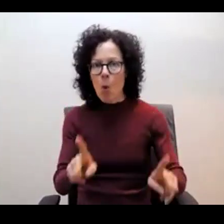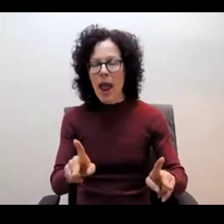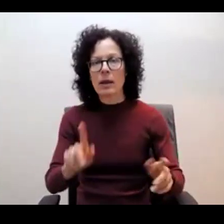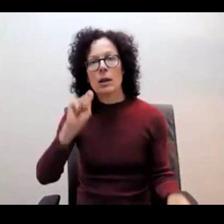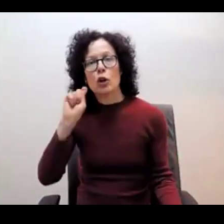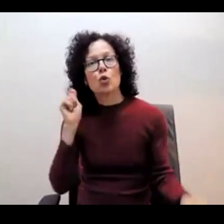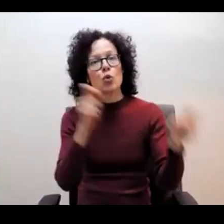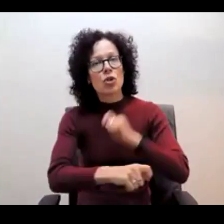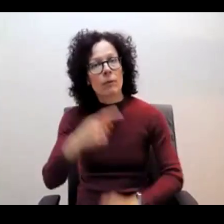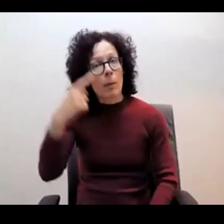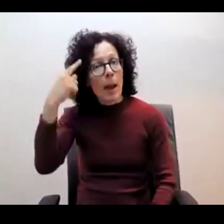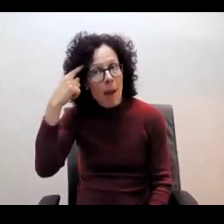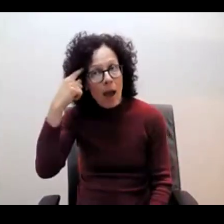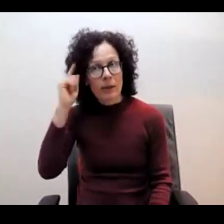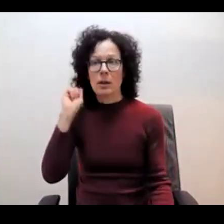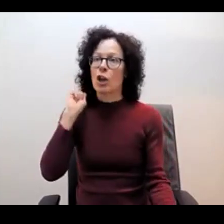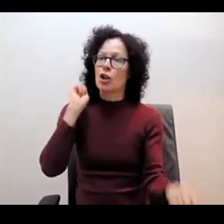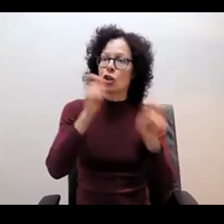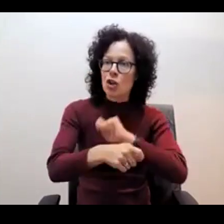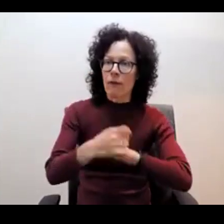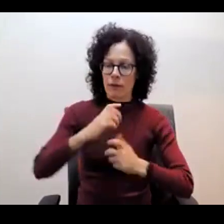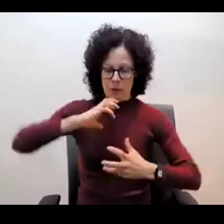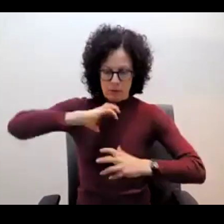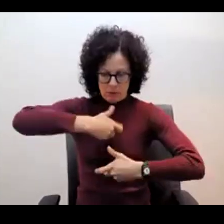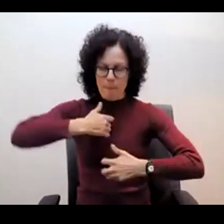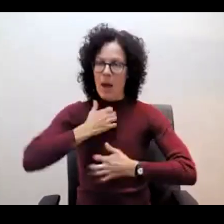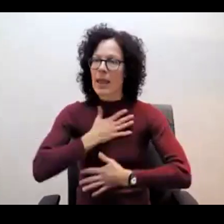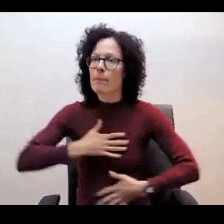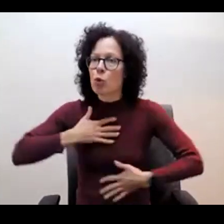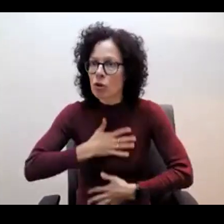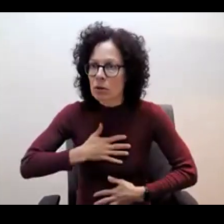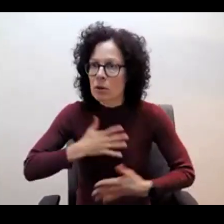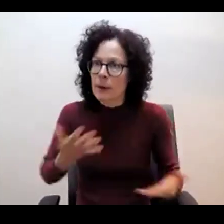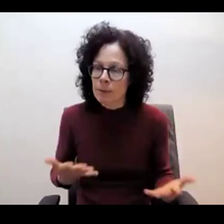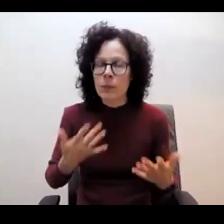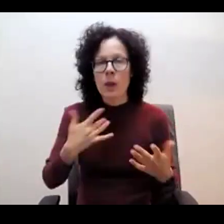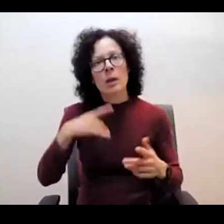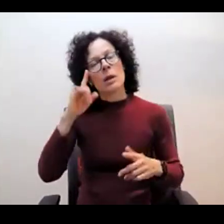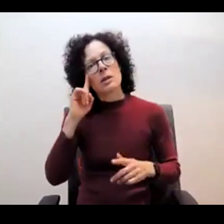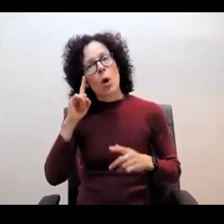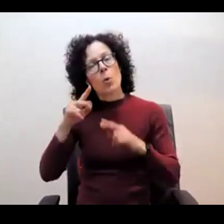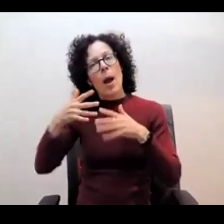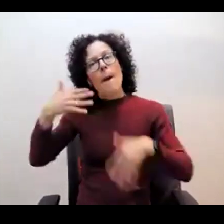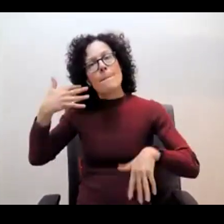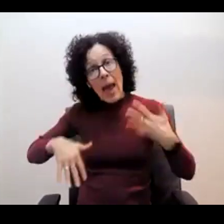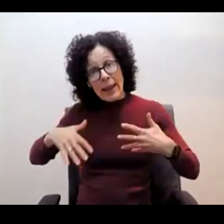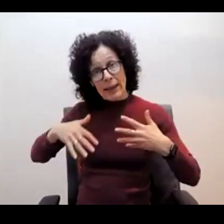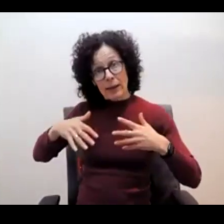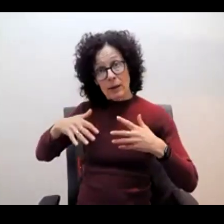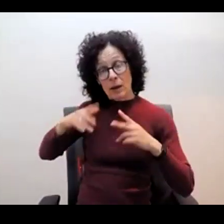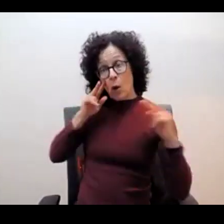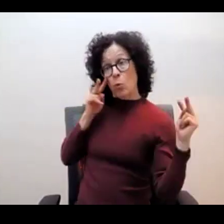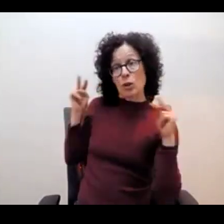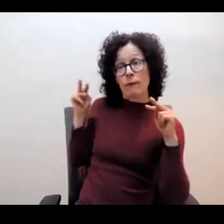shift my emotions. So when we're looking at pain from a traditional Chinese medicine point of